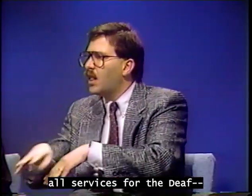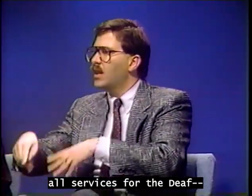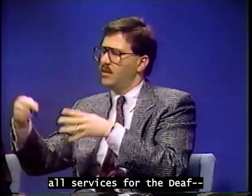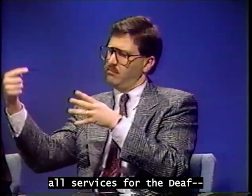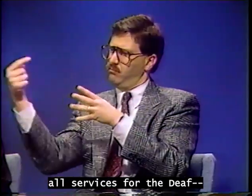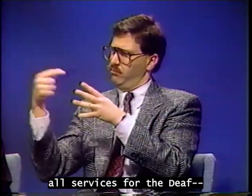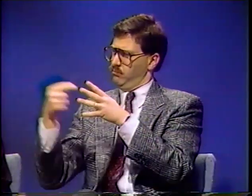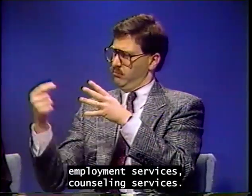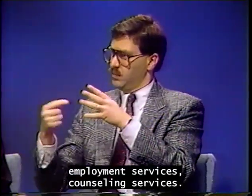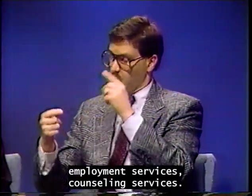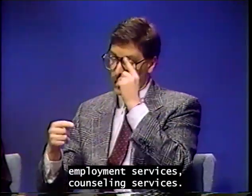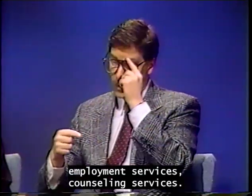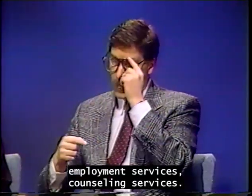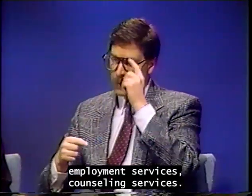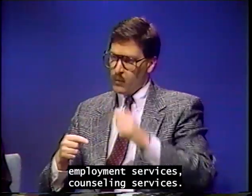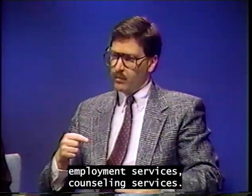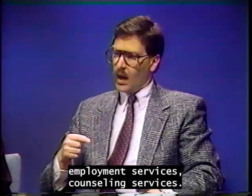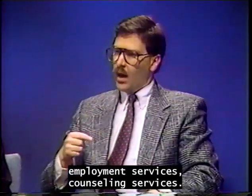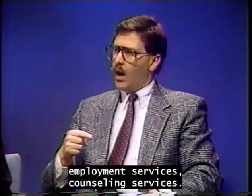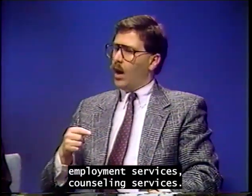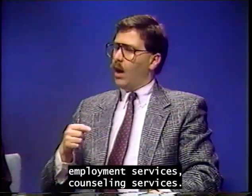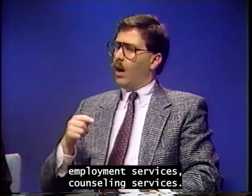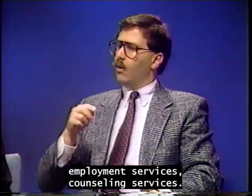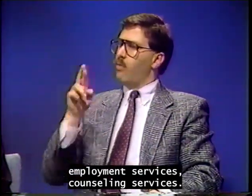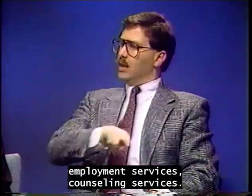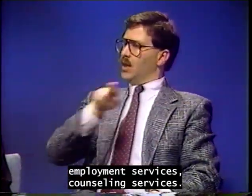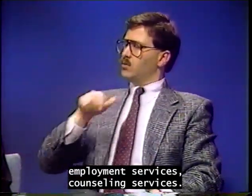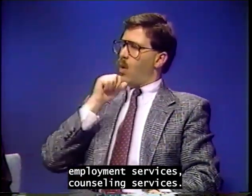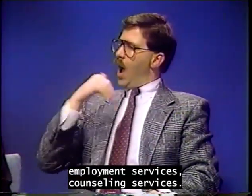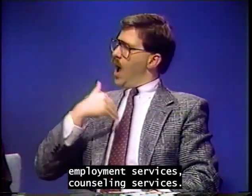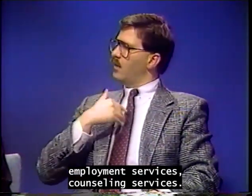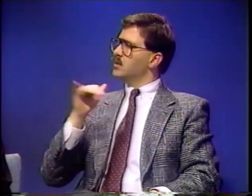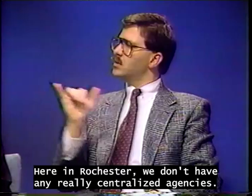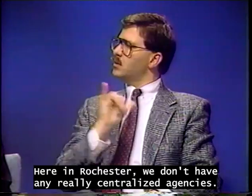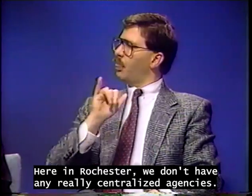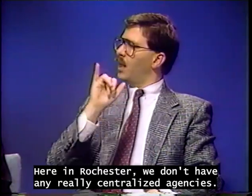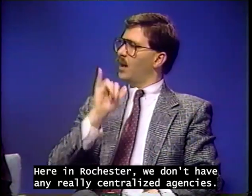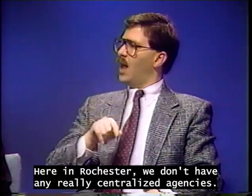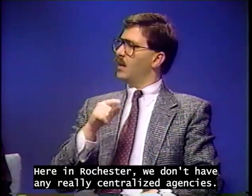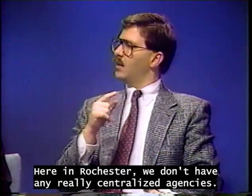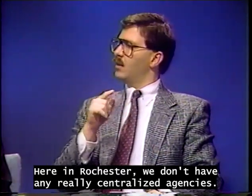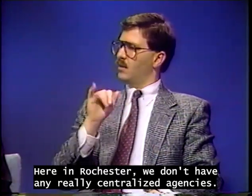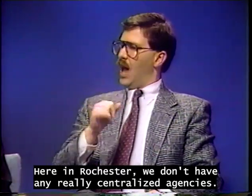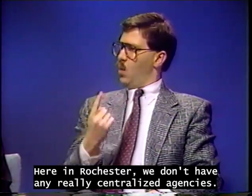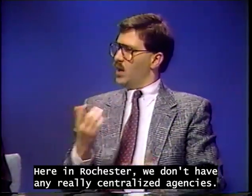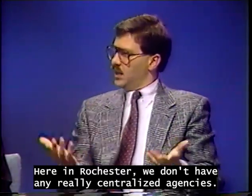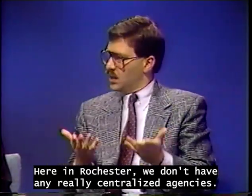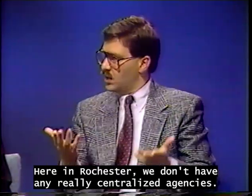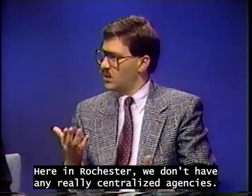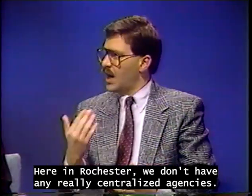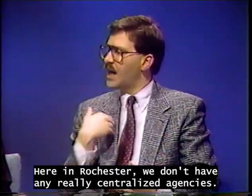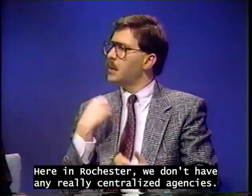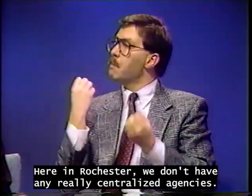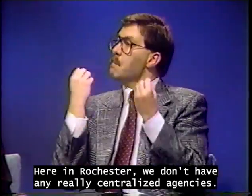for the deaf. Employment services, counseling services. Here in Rochester, we don't have any